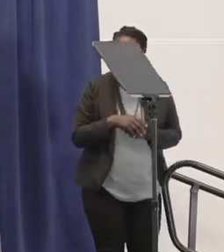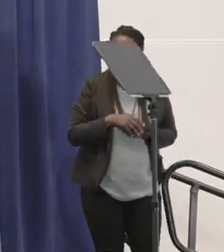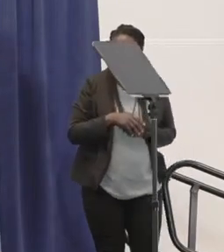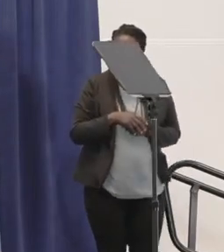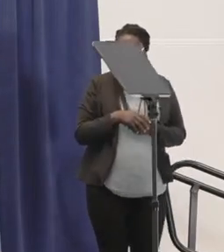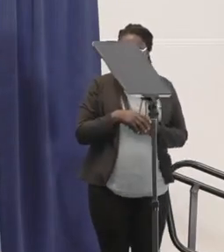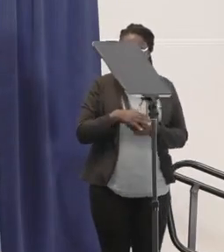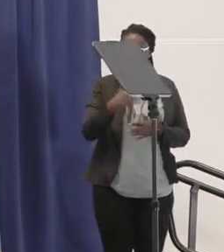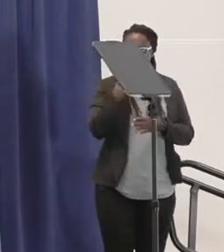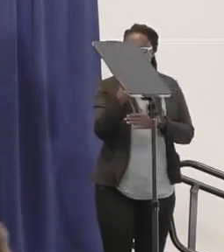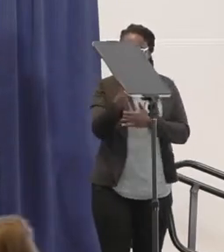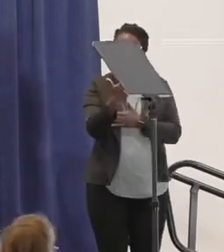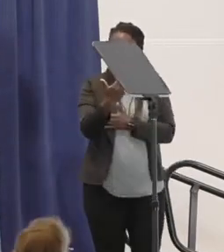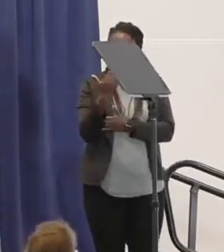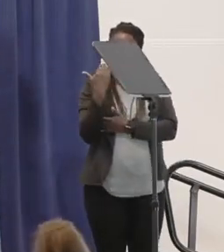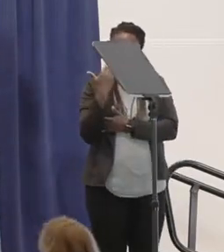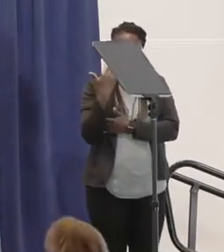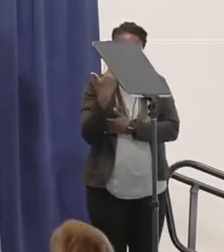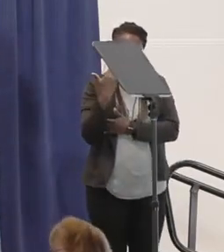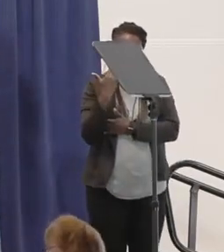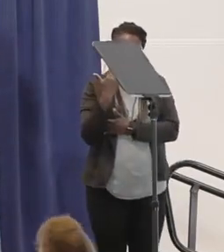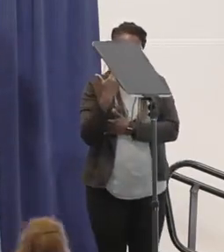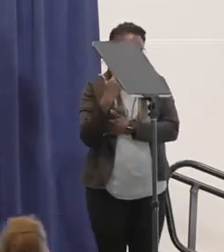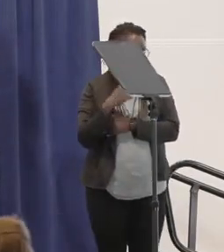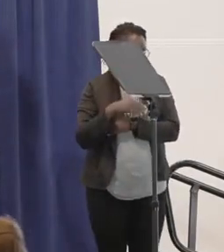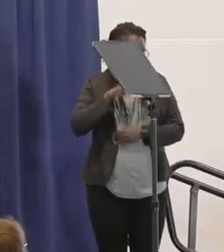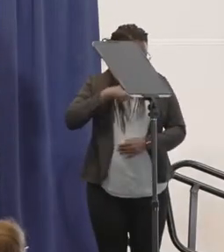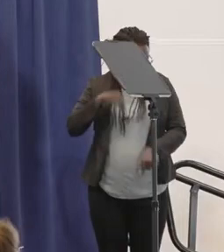Good morning. Good morning, everyone.